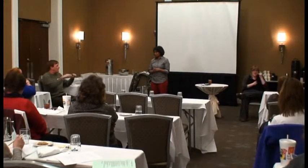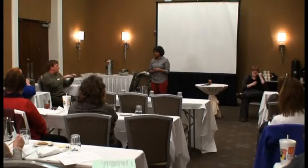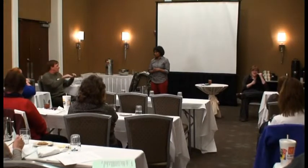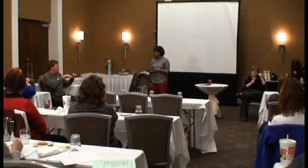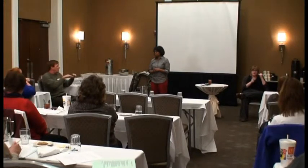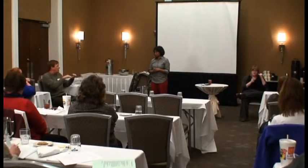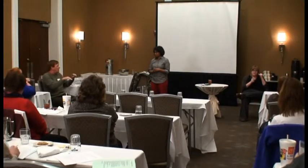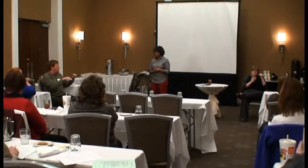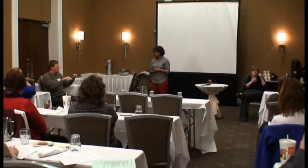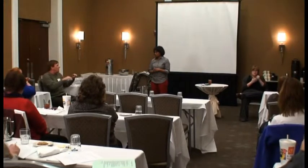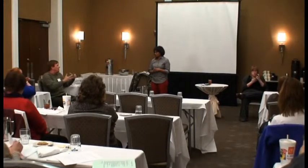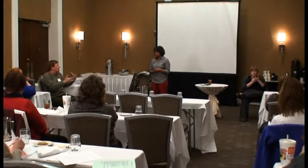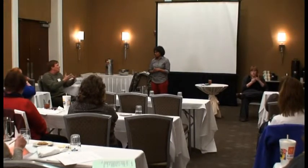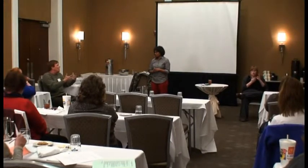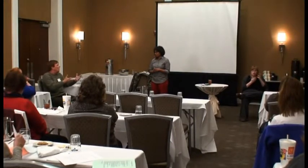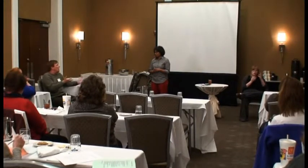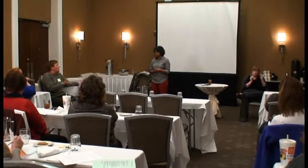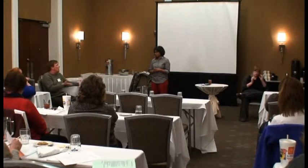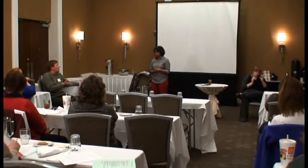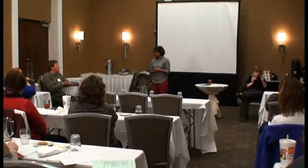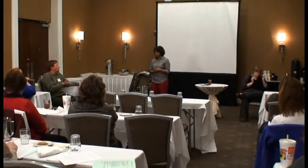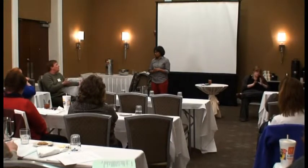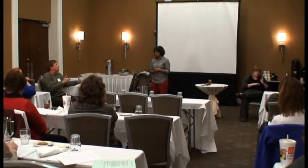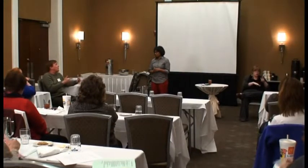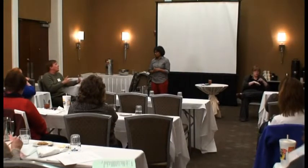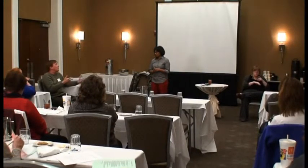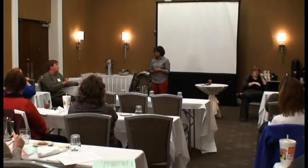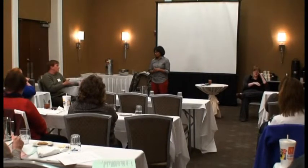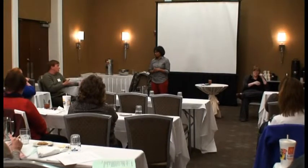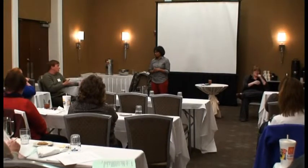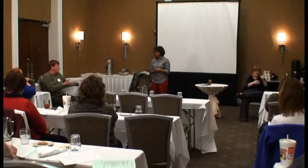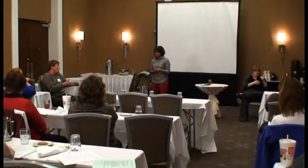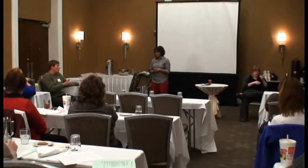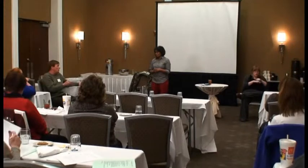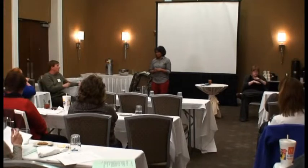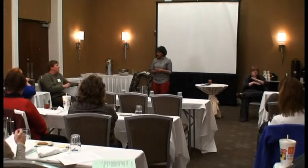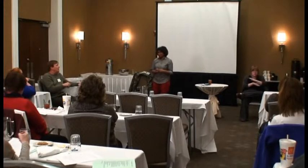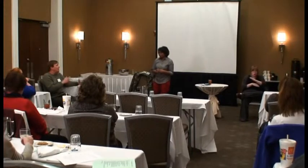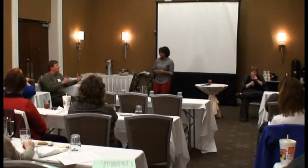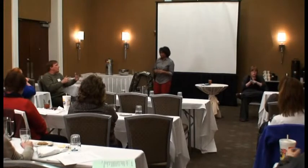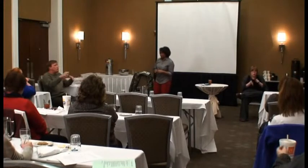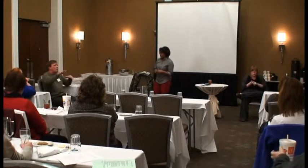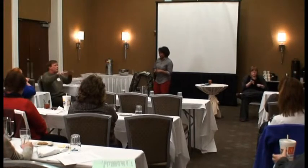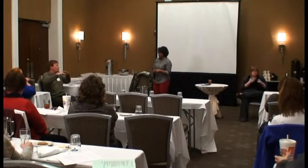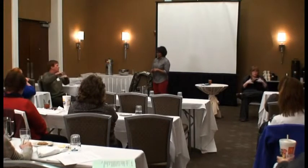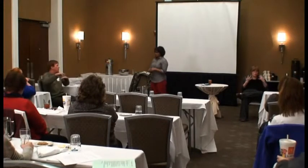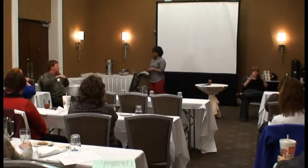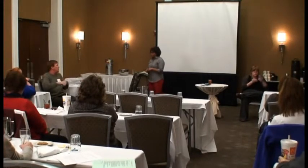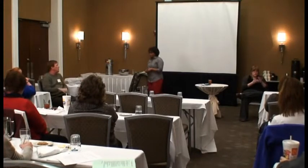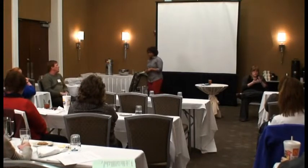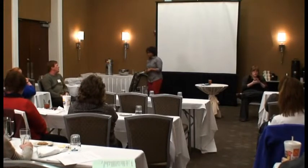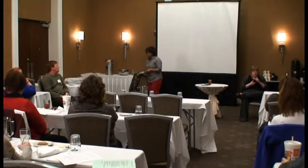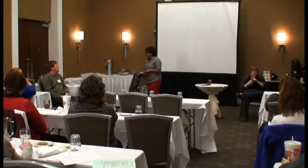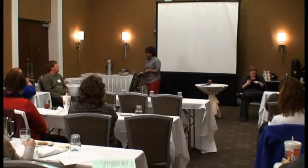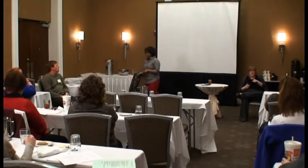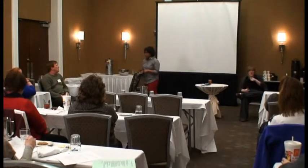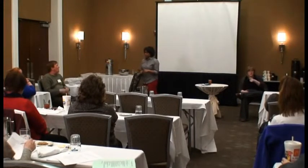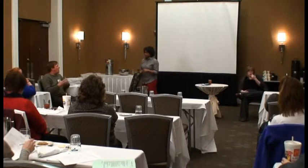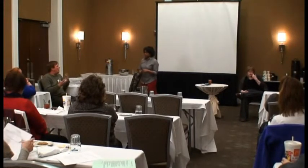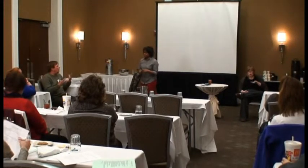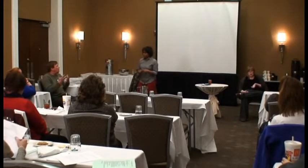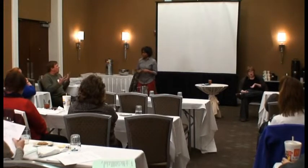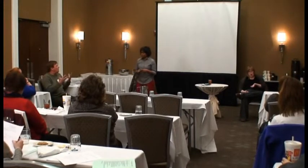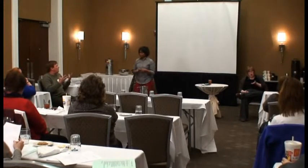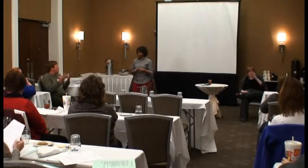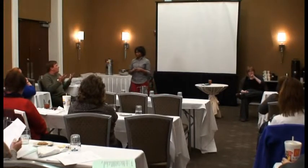numbers how the behavior is, you don't really know how the behavior is being affected at school. Right. That's a problem for these people. Okay.